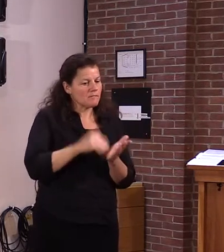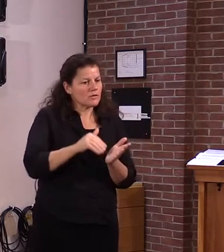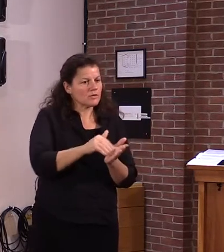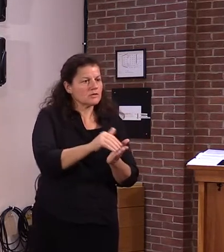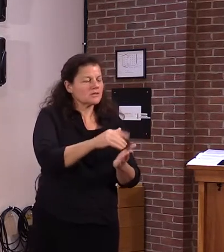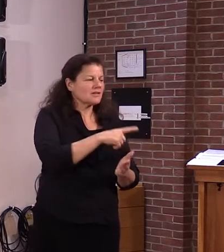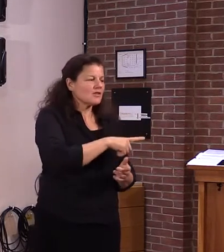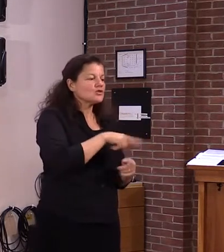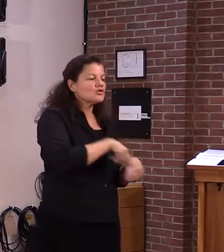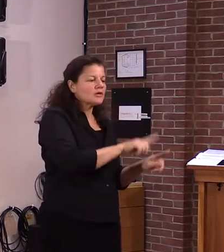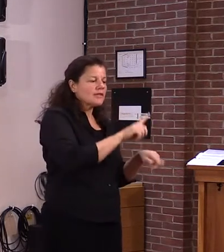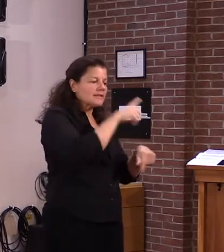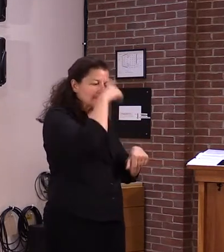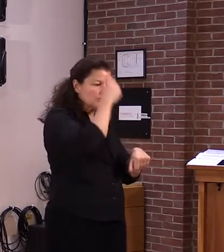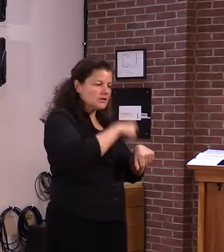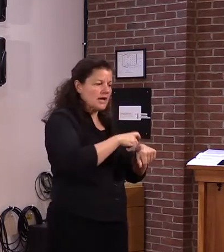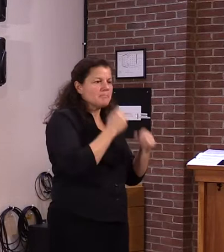travel peak